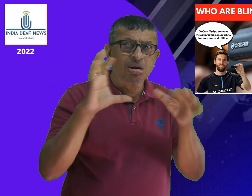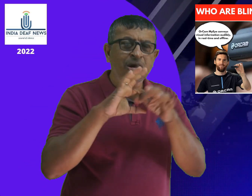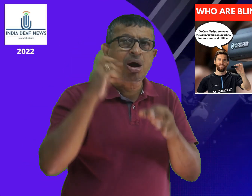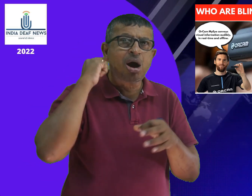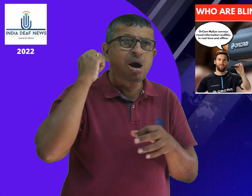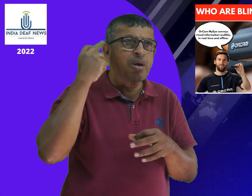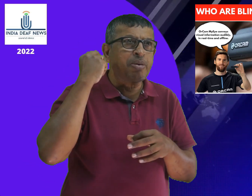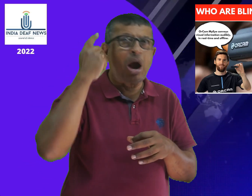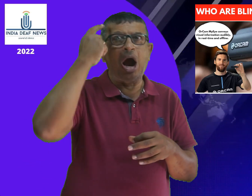Thank you.